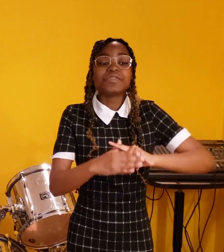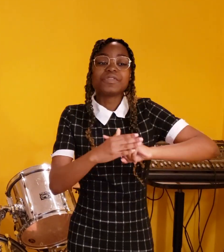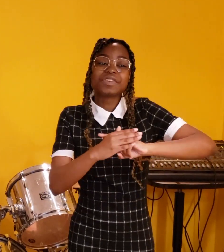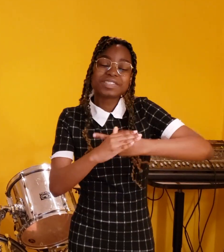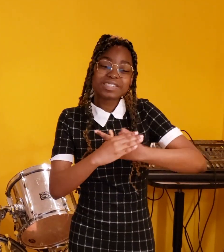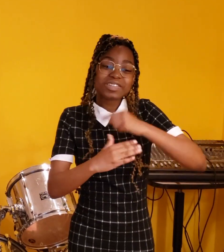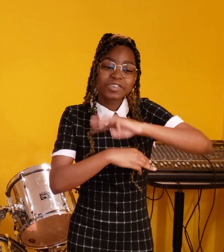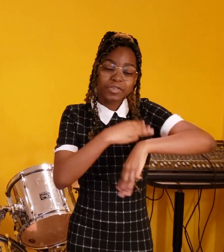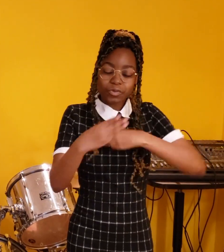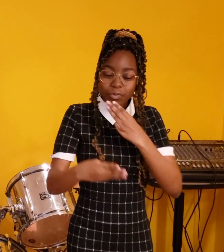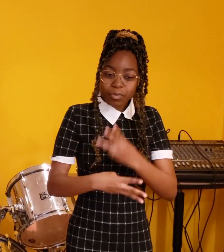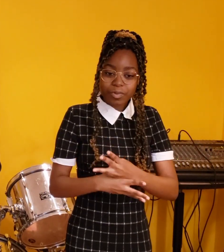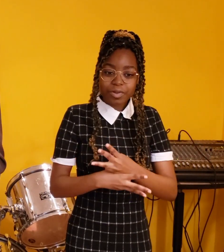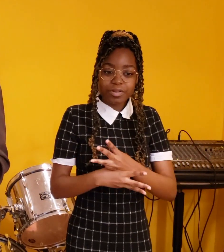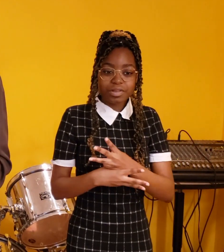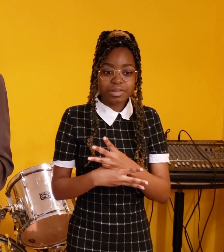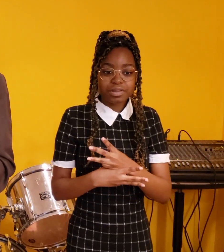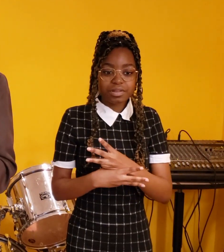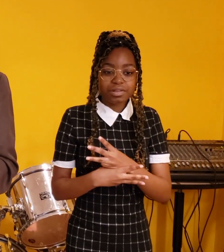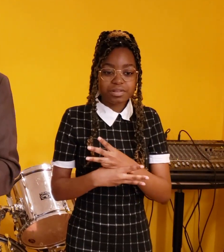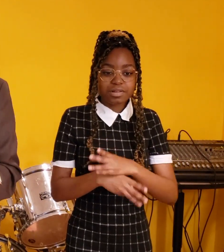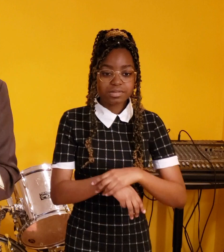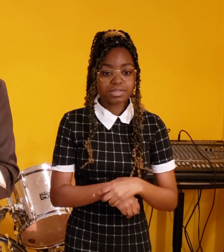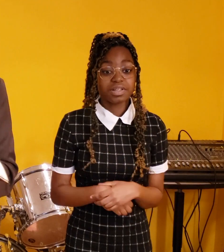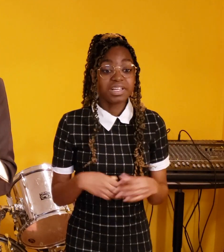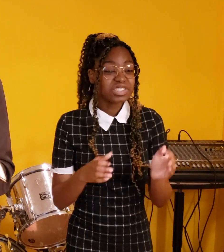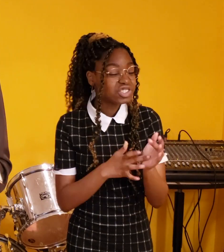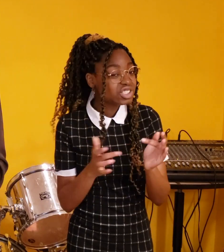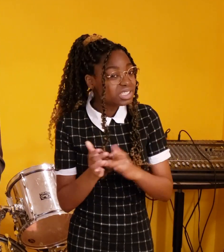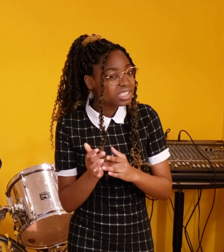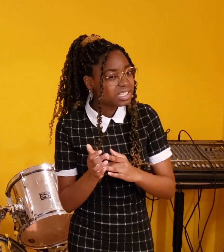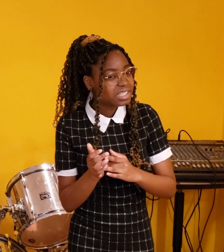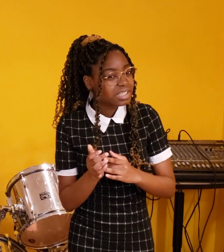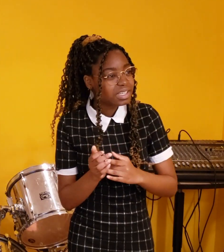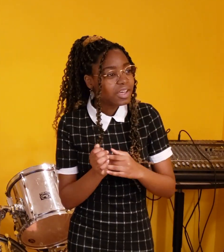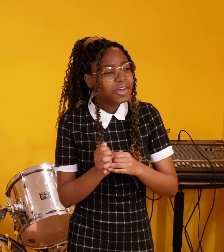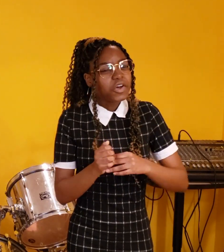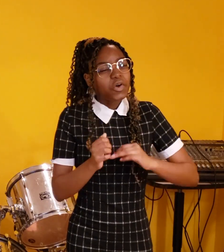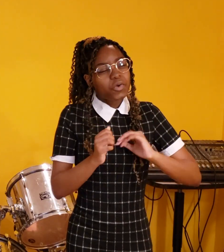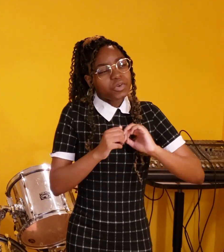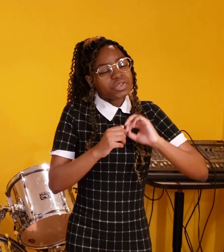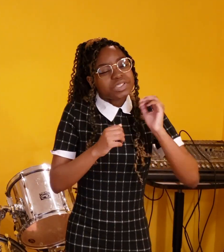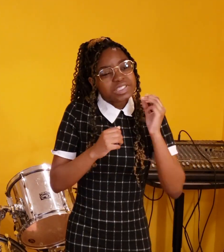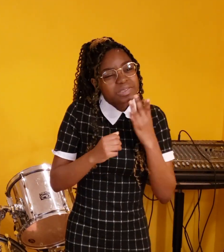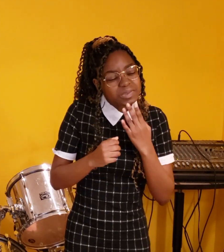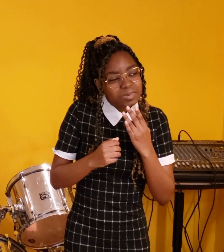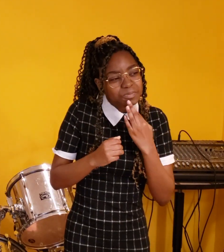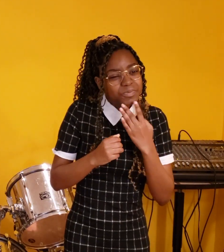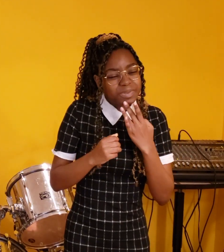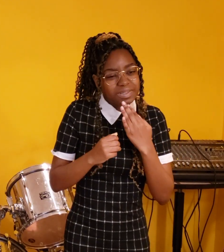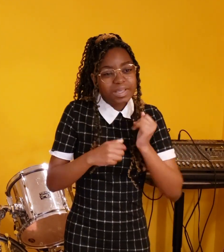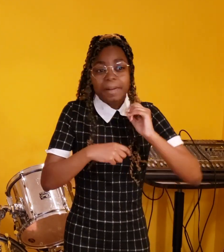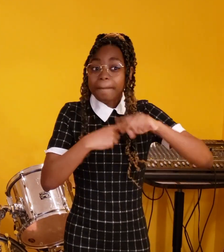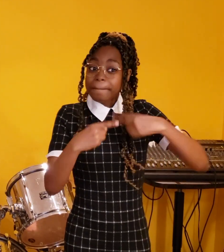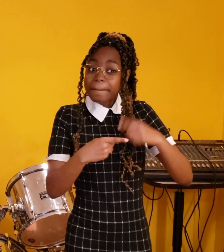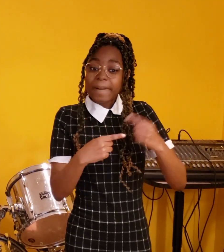me before the foundation of the world. So Jesus is speaking of love and his